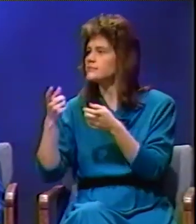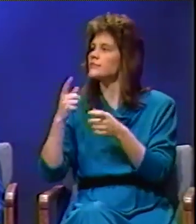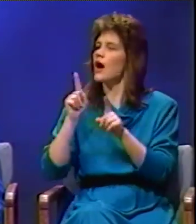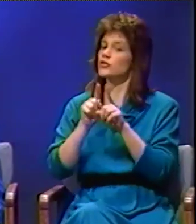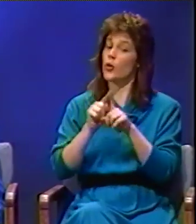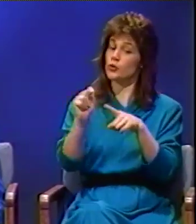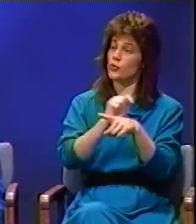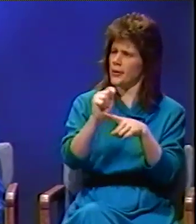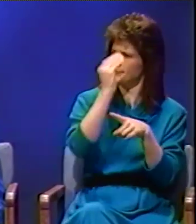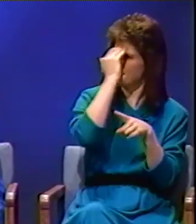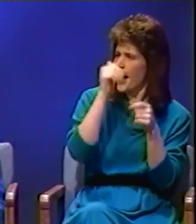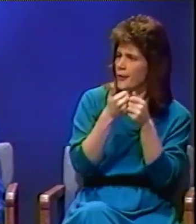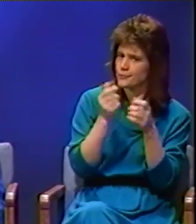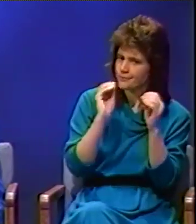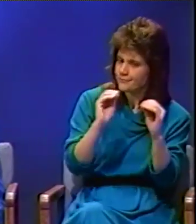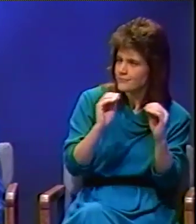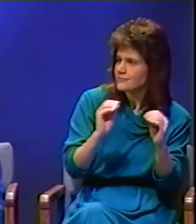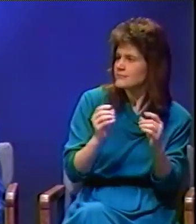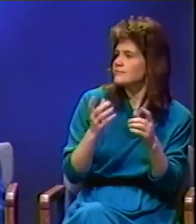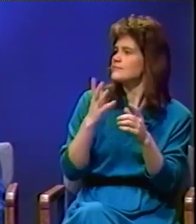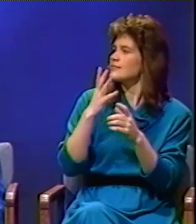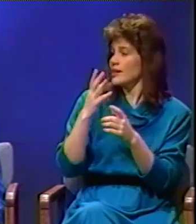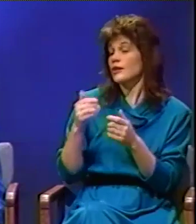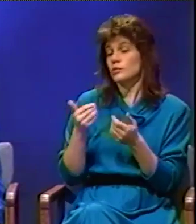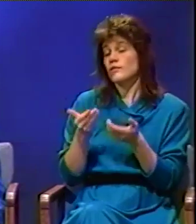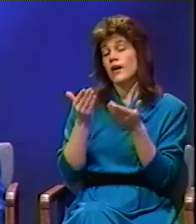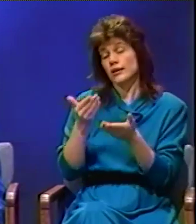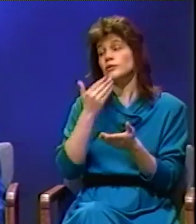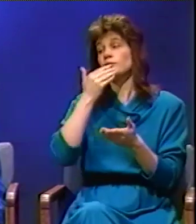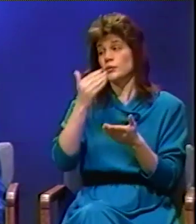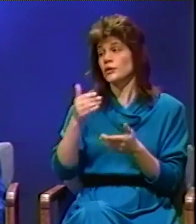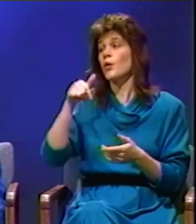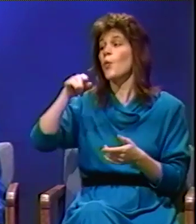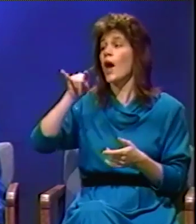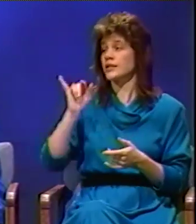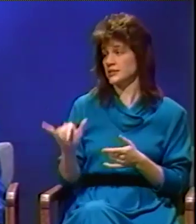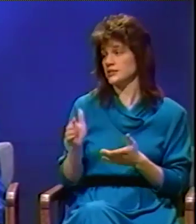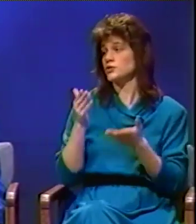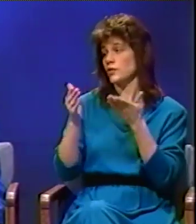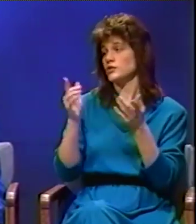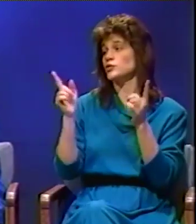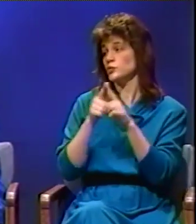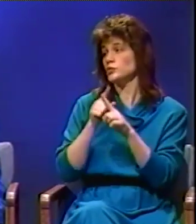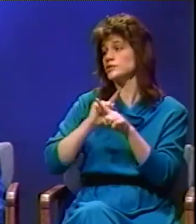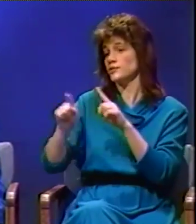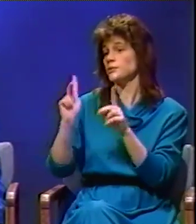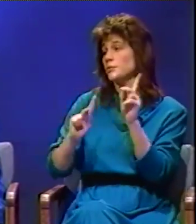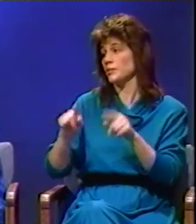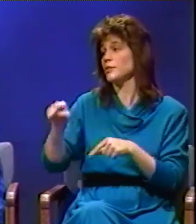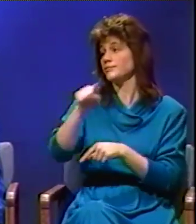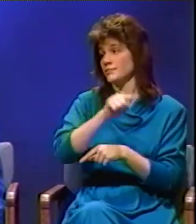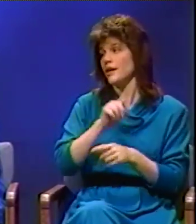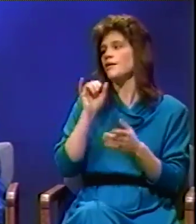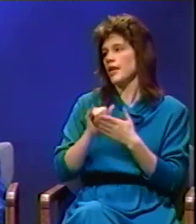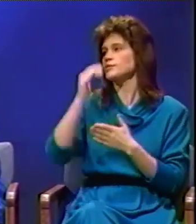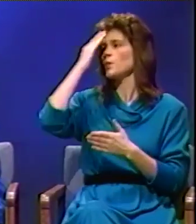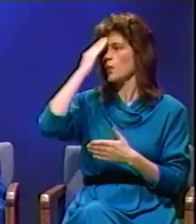is necessary to provide a high-quality service to the consumer. That's primarily the reason that the